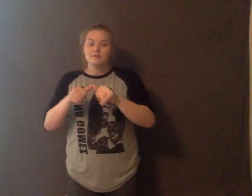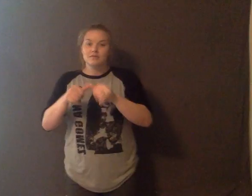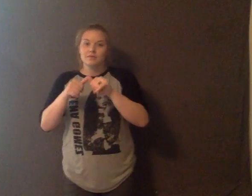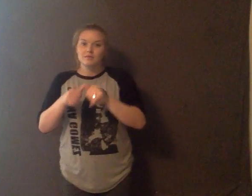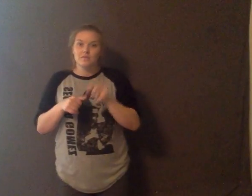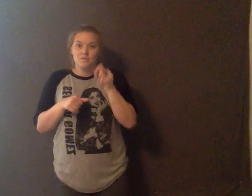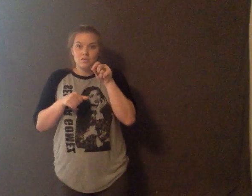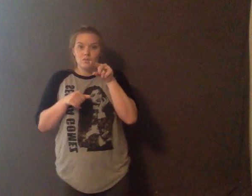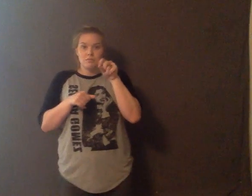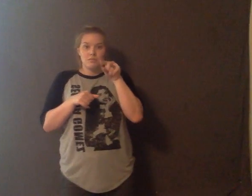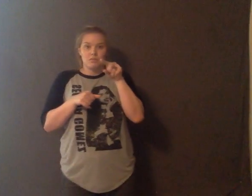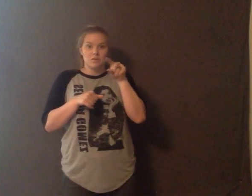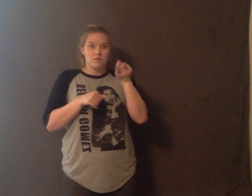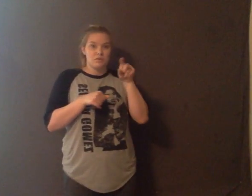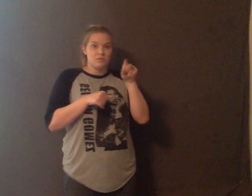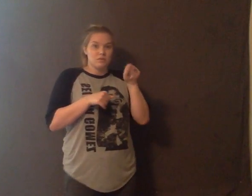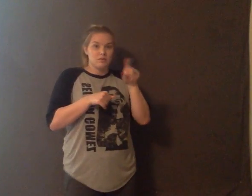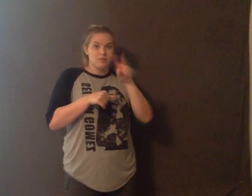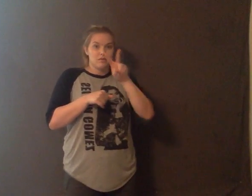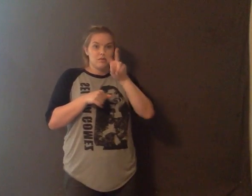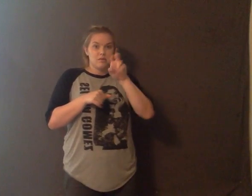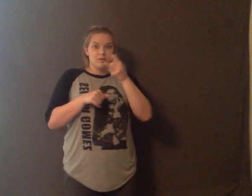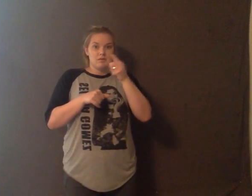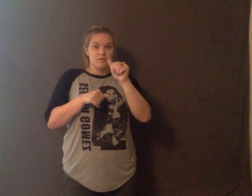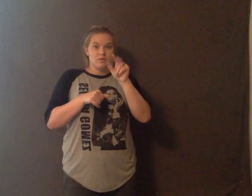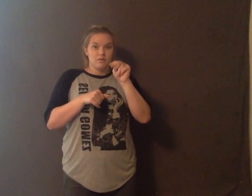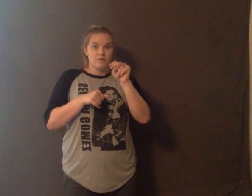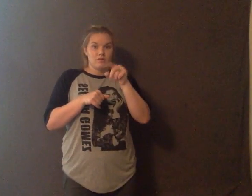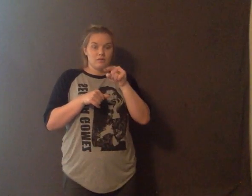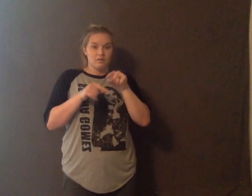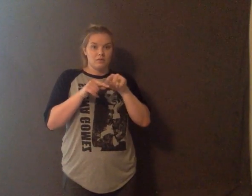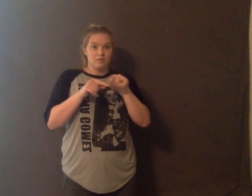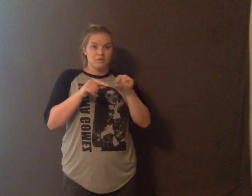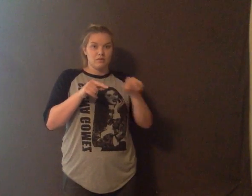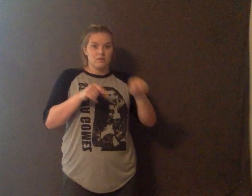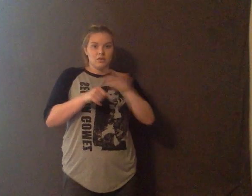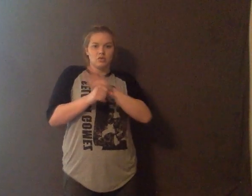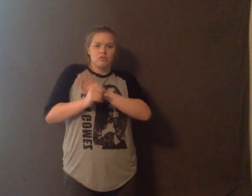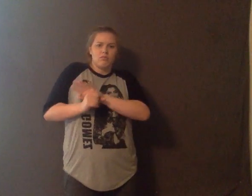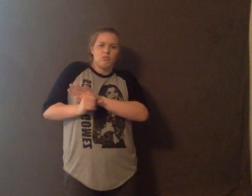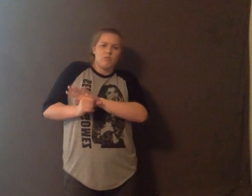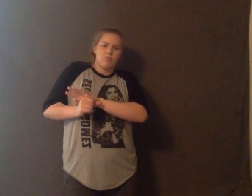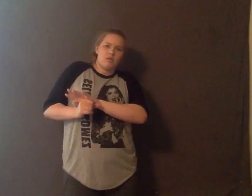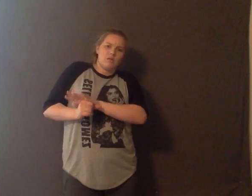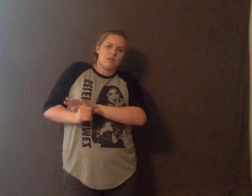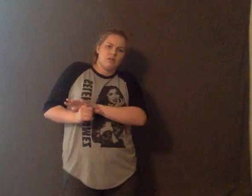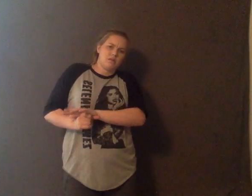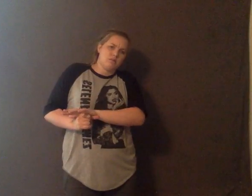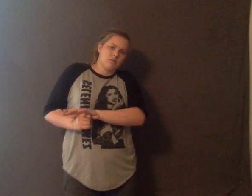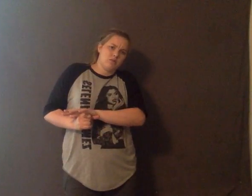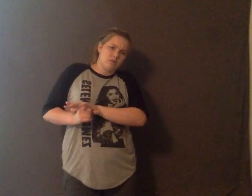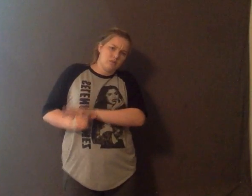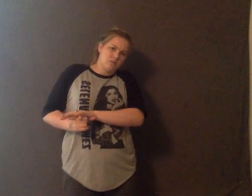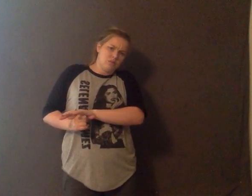blood of those eating vegan, get about 72% suppression in human prostate cancer cell growth in vitro. They wanted to try